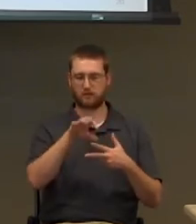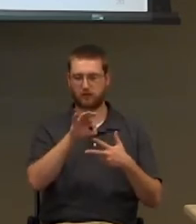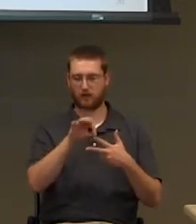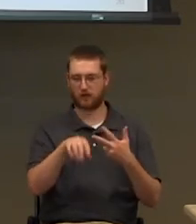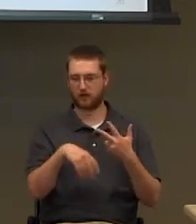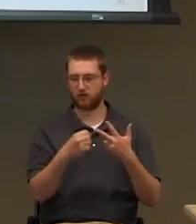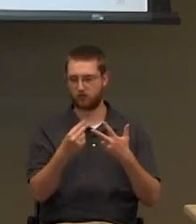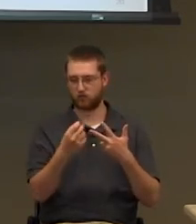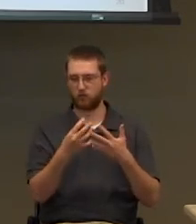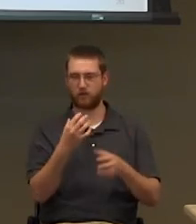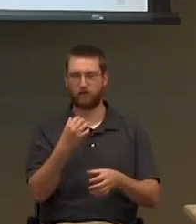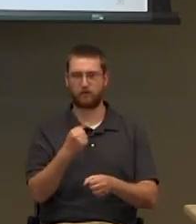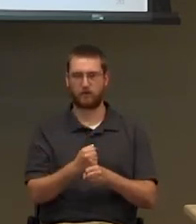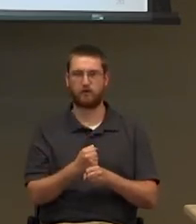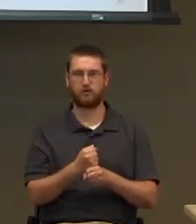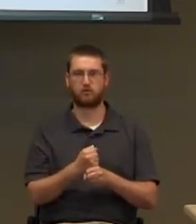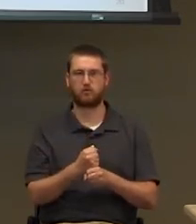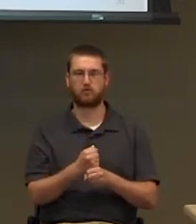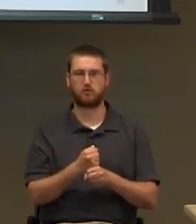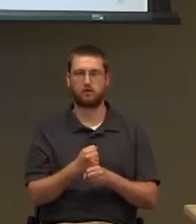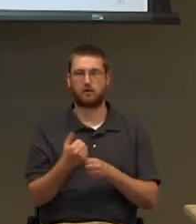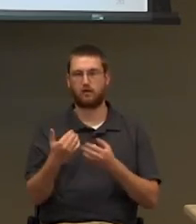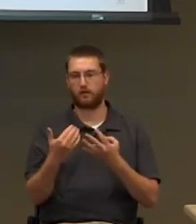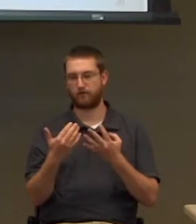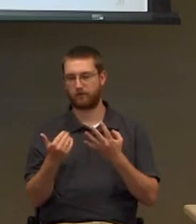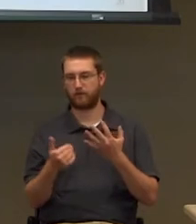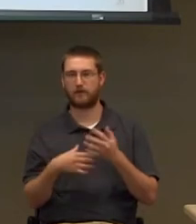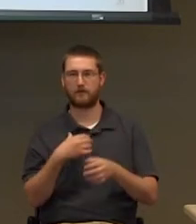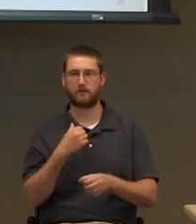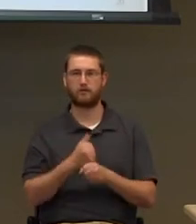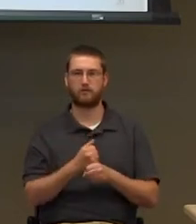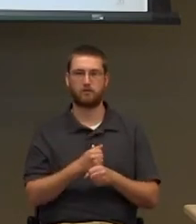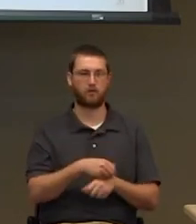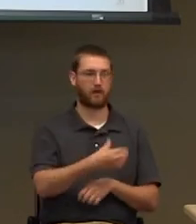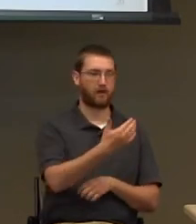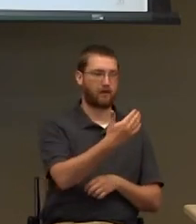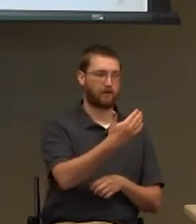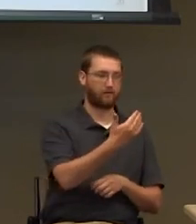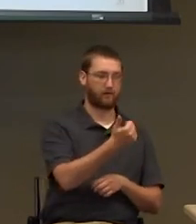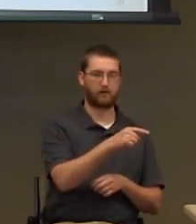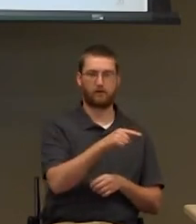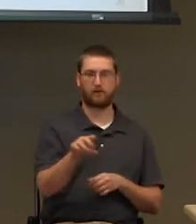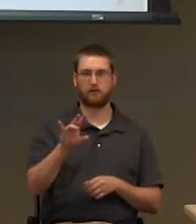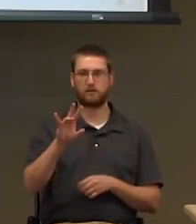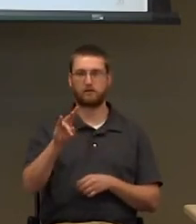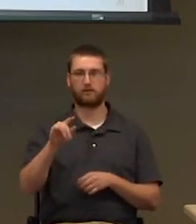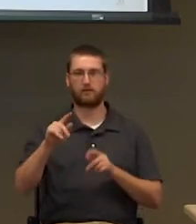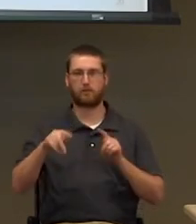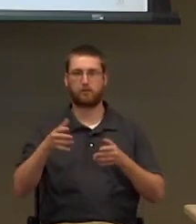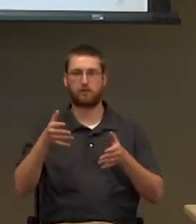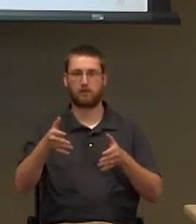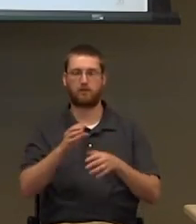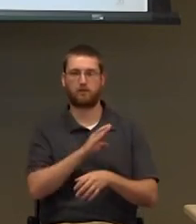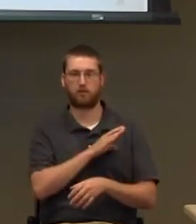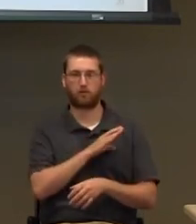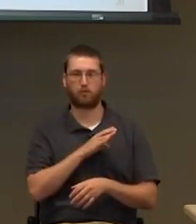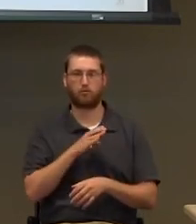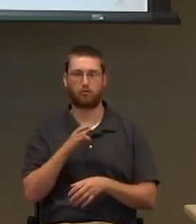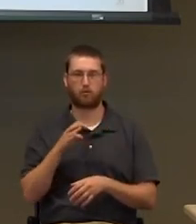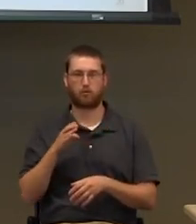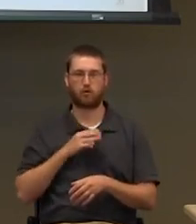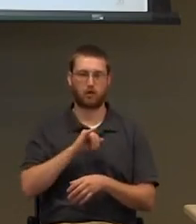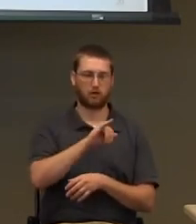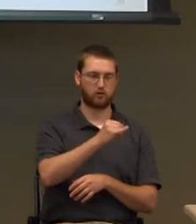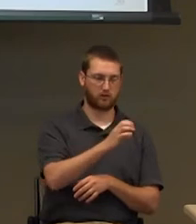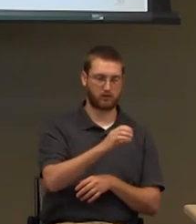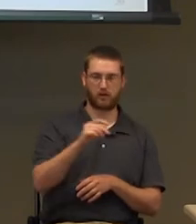6, 9, 12, I'm doing my math in my head, 15, so between 15 and 17 people who are left on the board, whether or not Junction